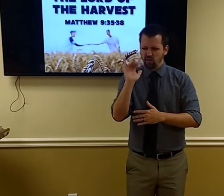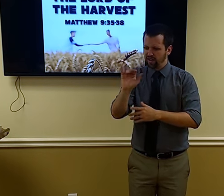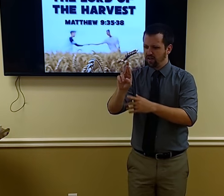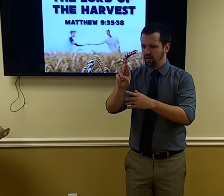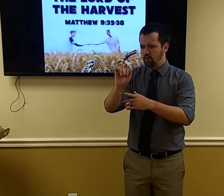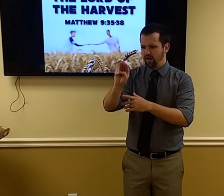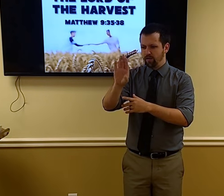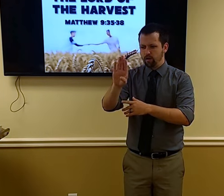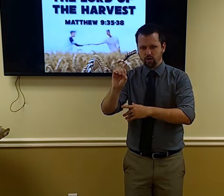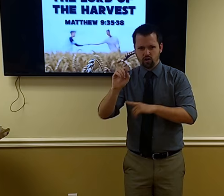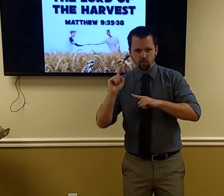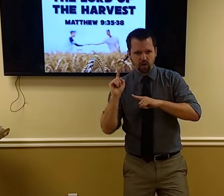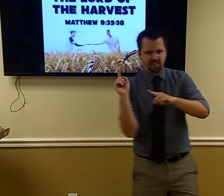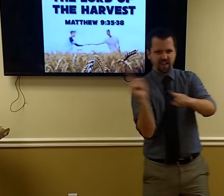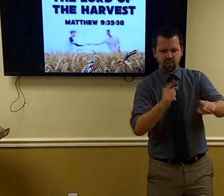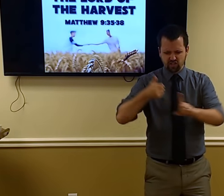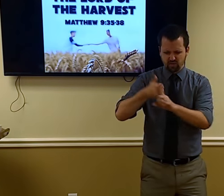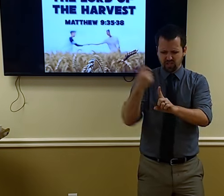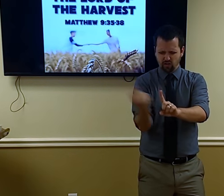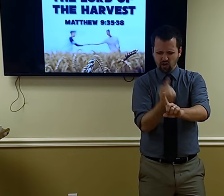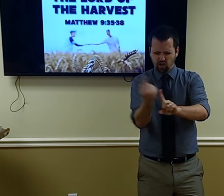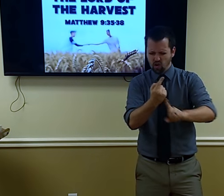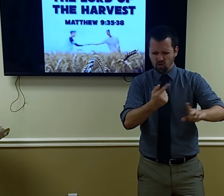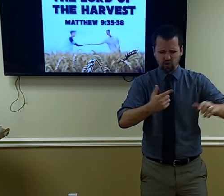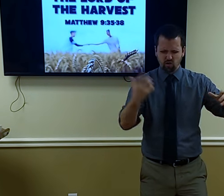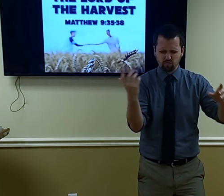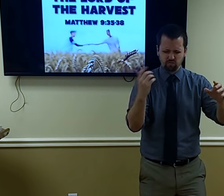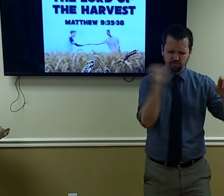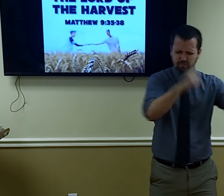like Rambo, runs out and just himself all alone,